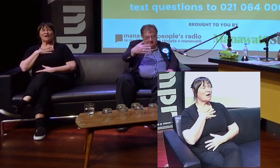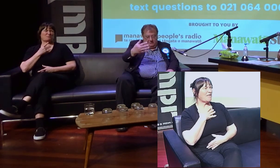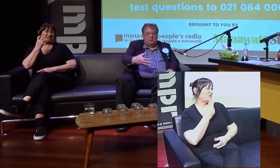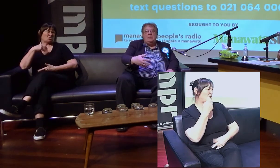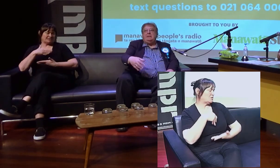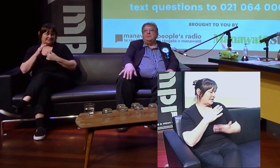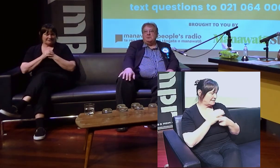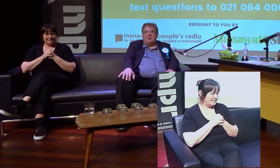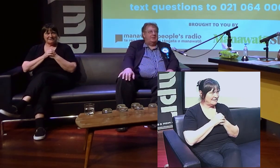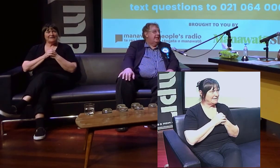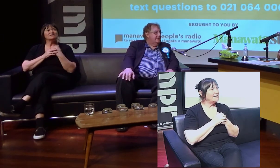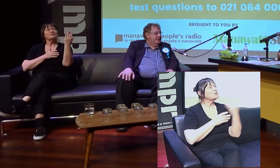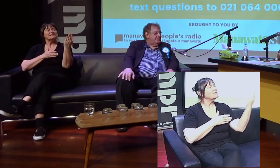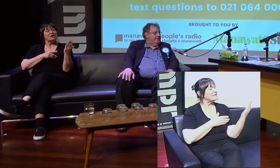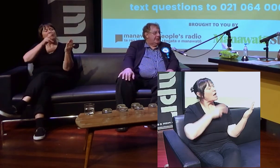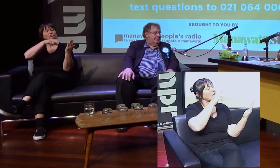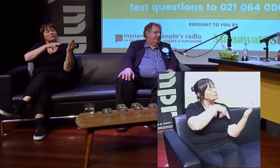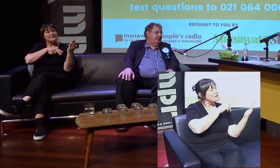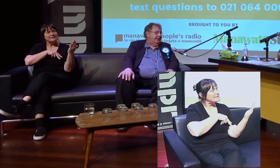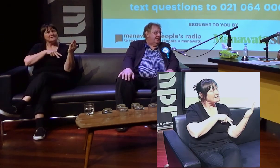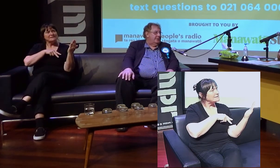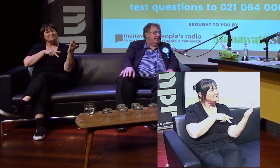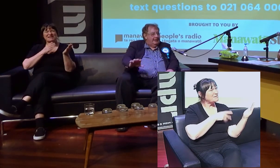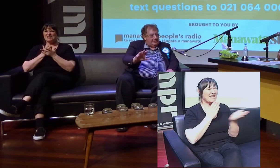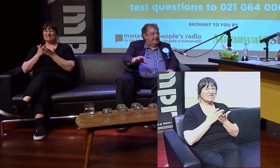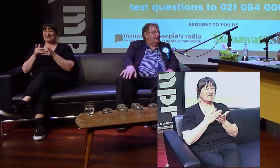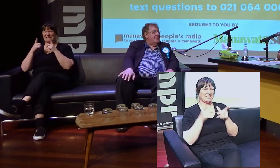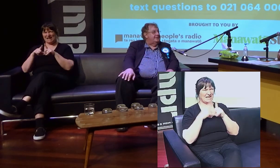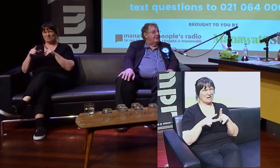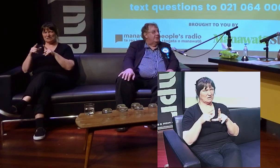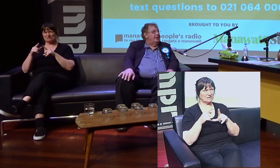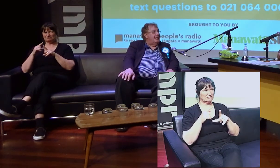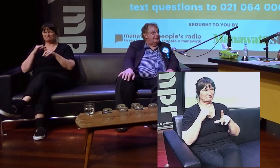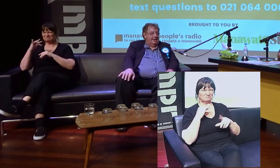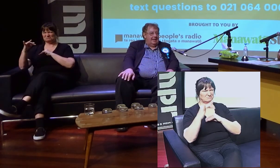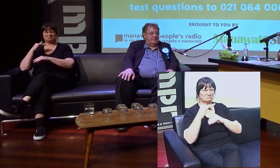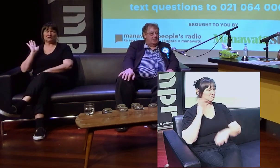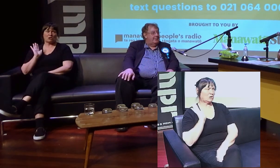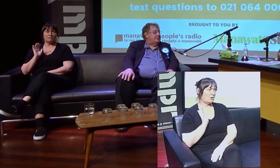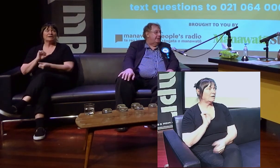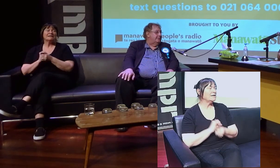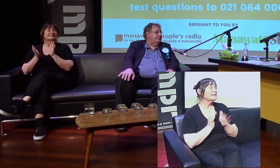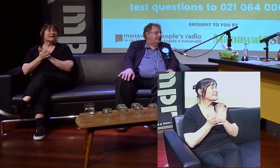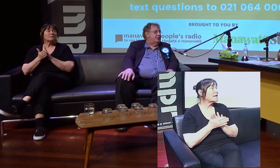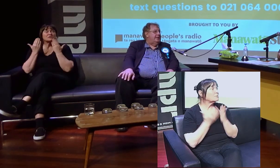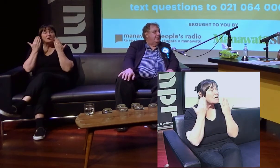can read it from script, but as far as actually communicating with it, it's at a very basic level. And sign language, while I